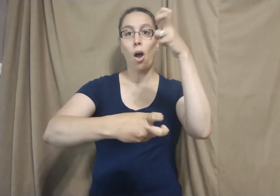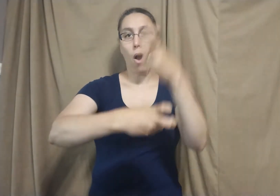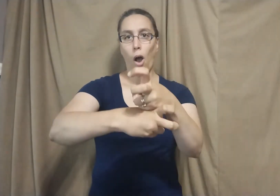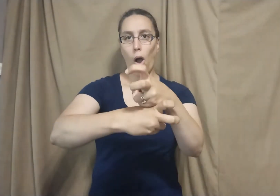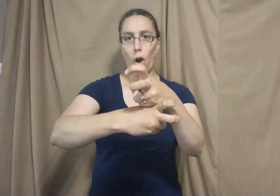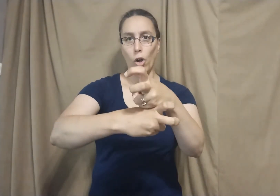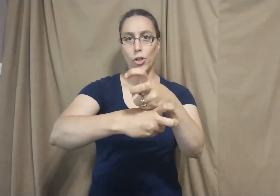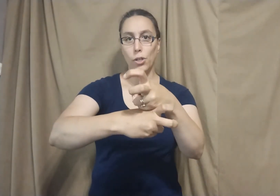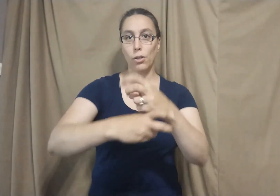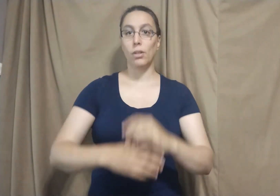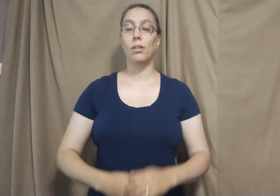hard,